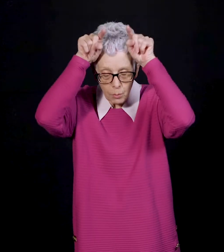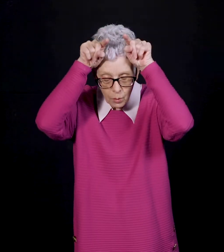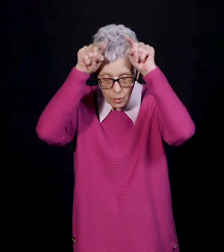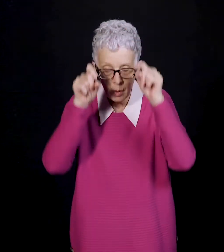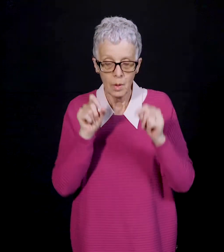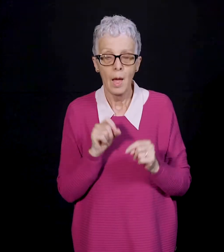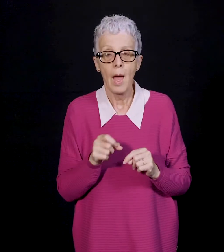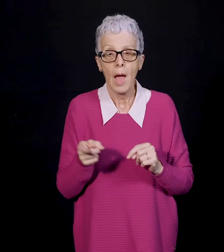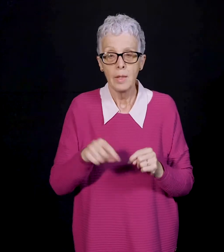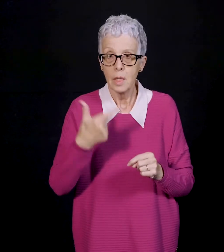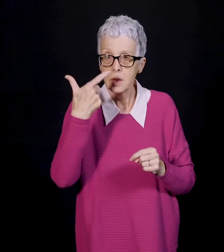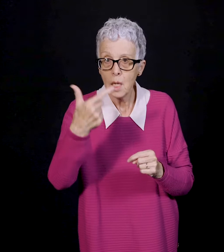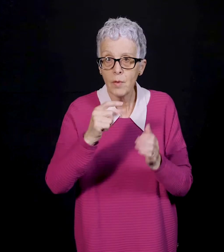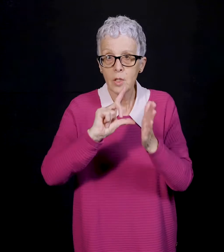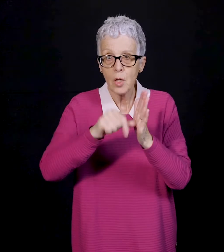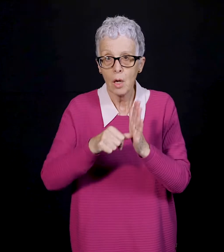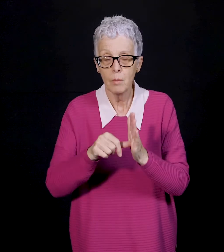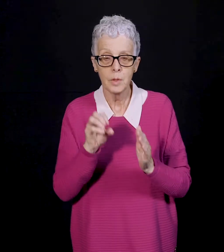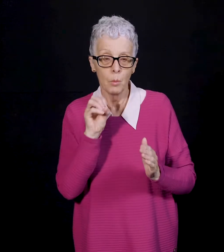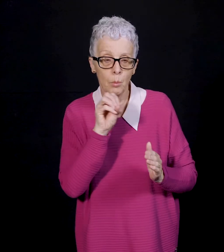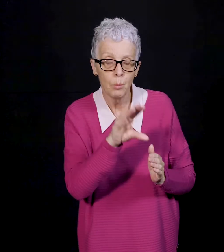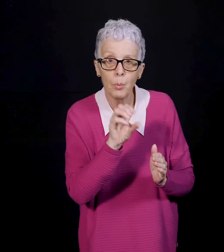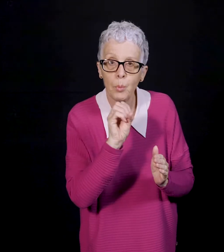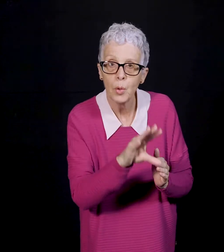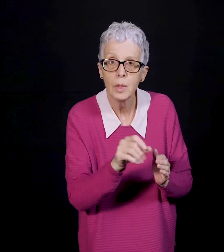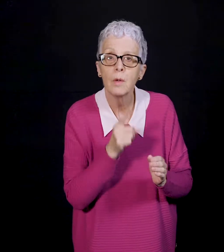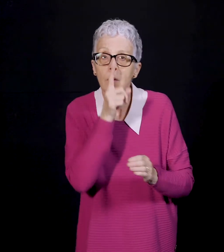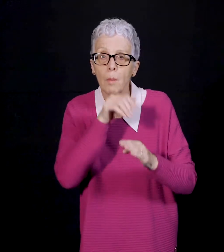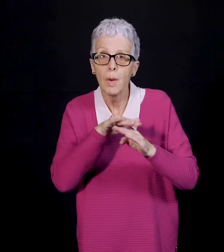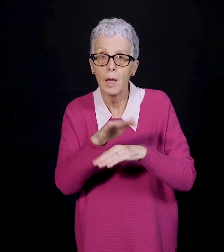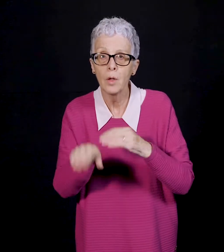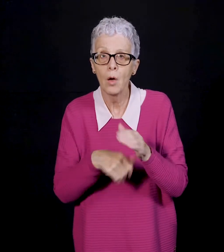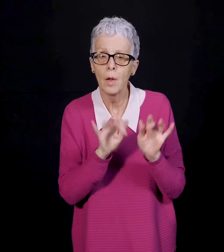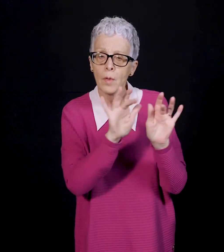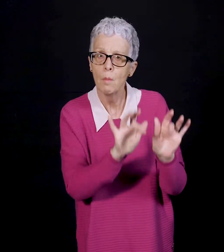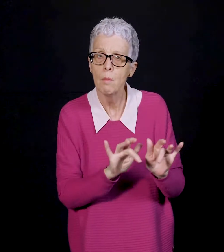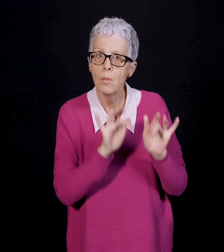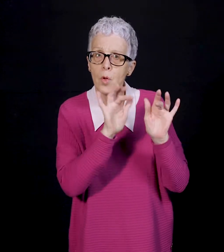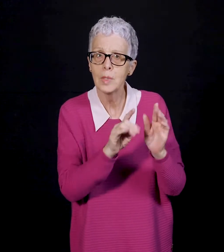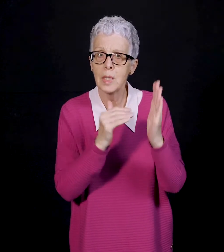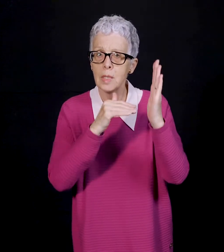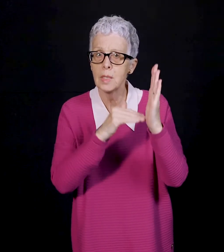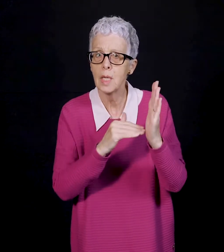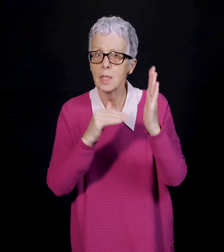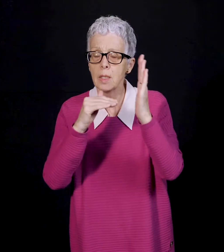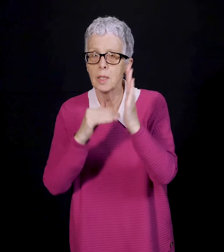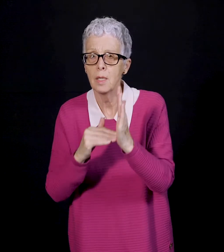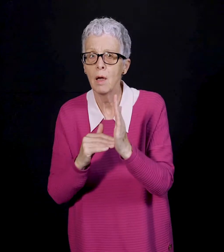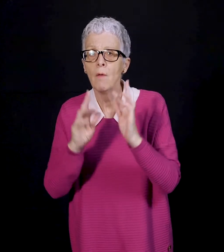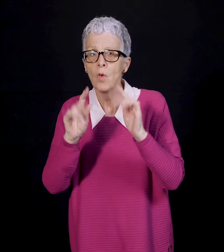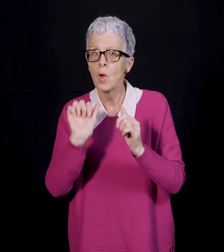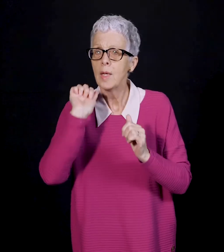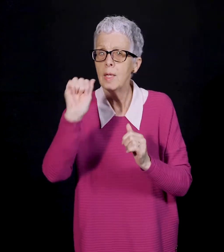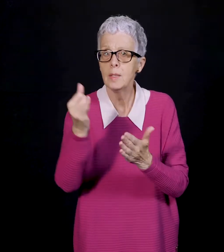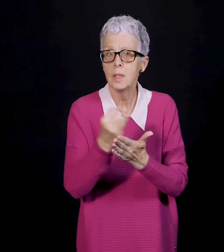it, and seven times he would sprinkle that blood upon the mercy seat, flicking it as he went, just to atone for his own